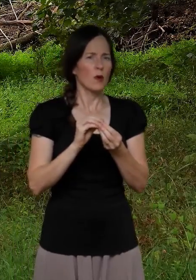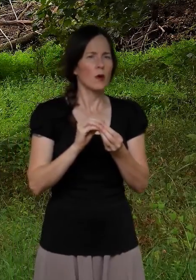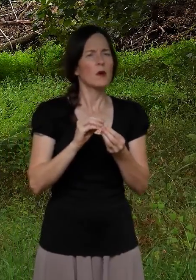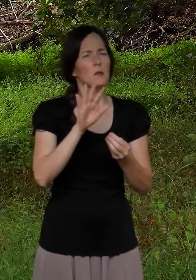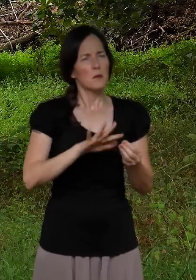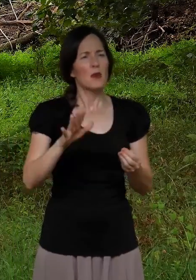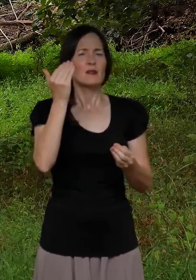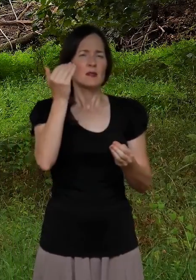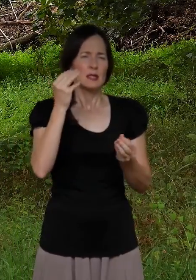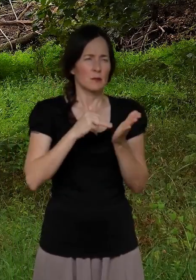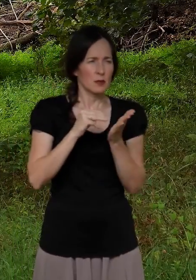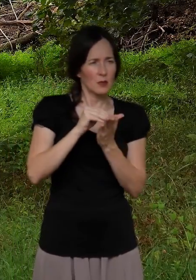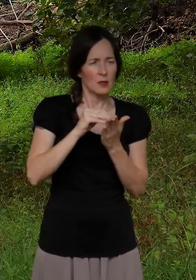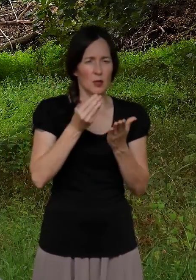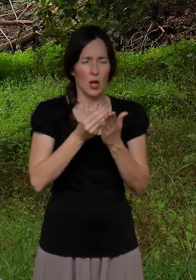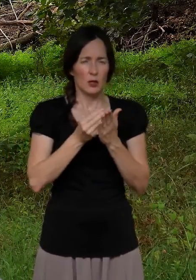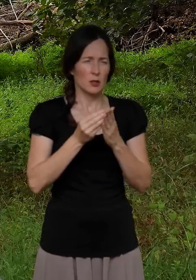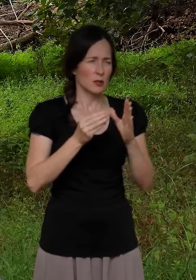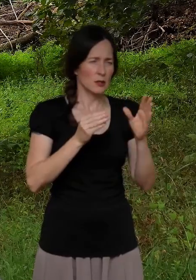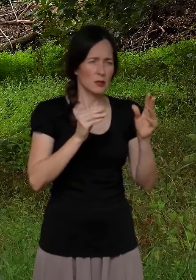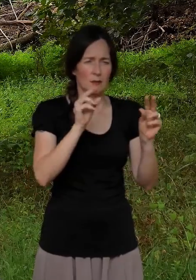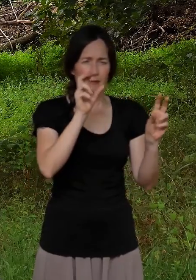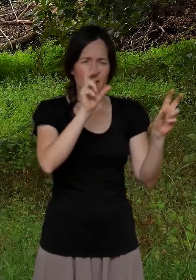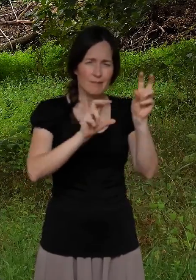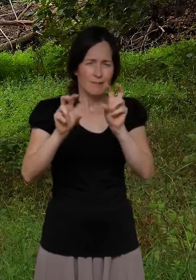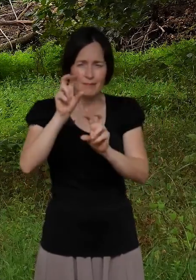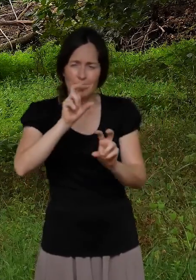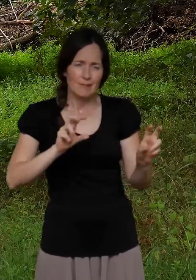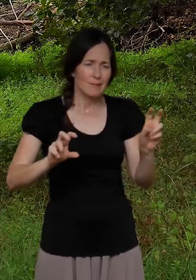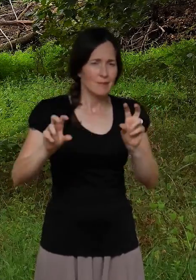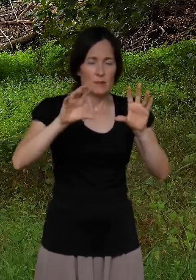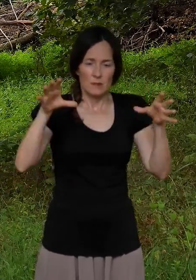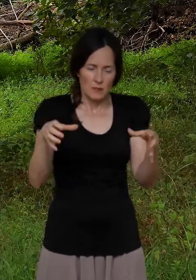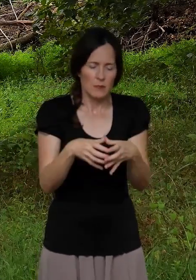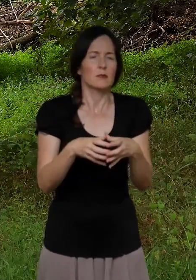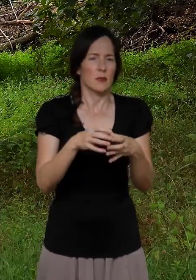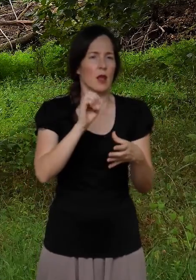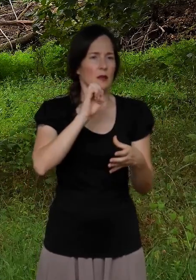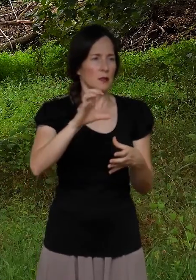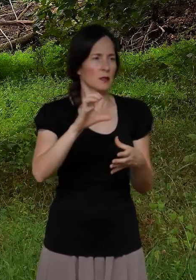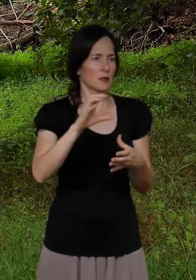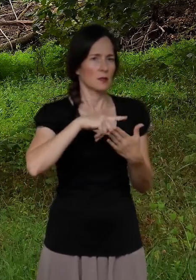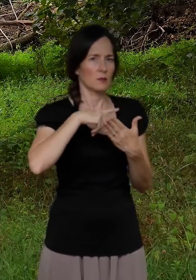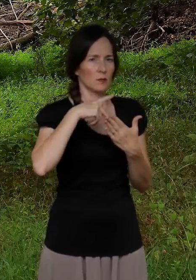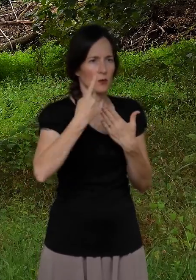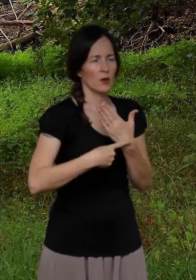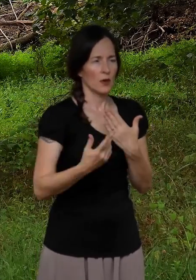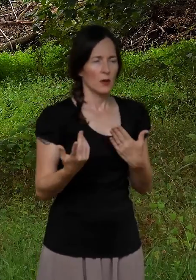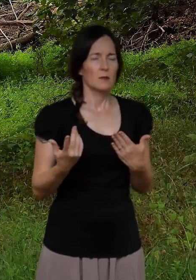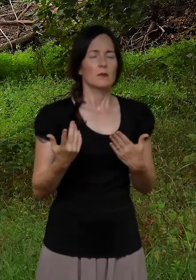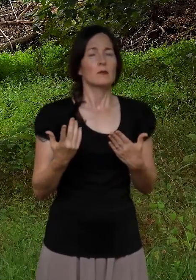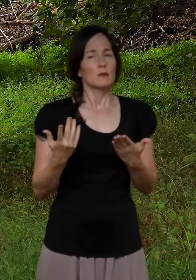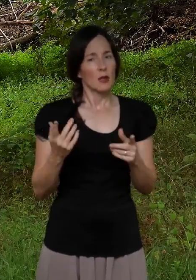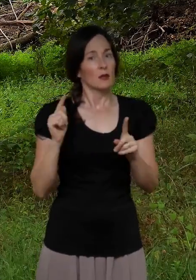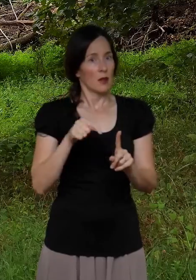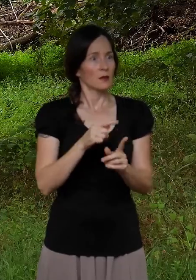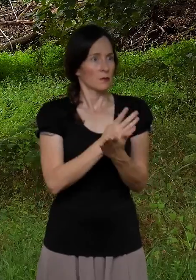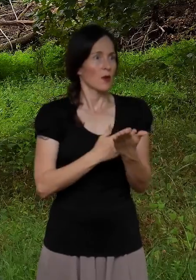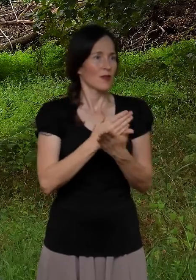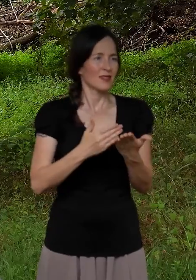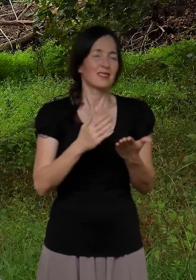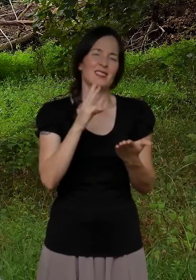And in both the 2020 session and in this past session, she worked with President Bill Ferguson and the chairs of both budget committees